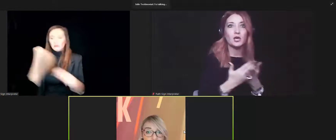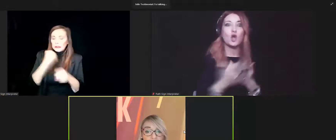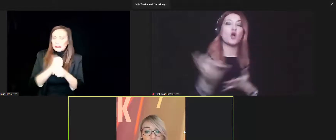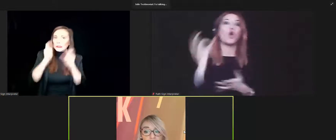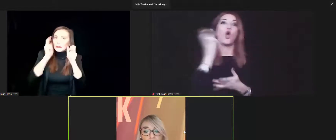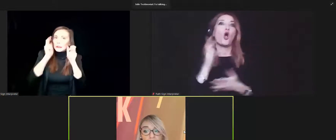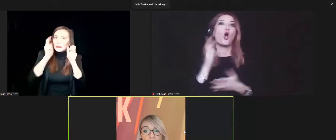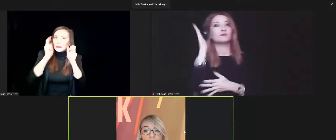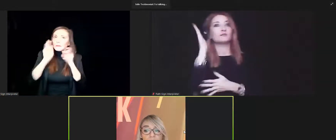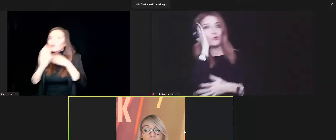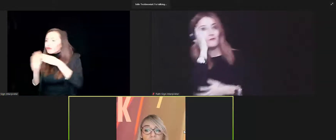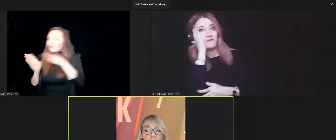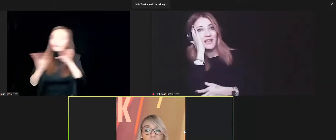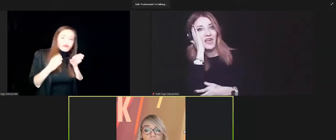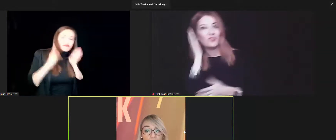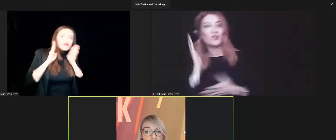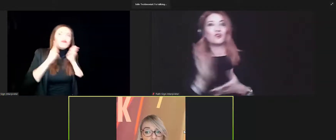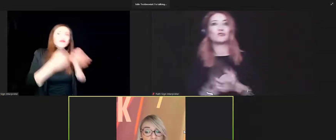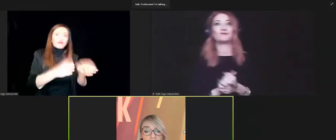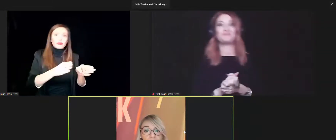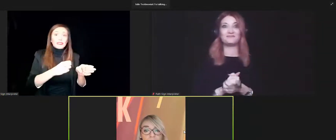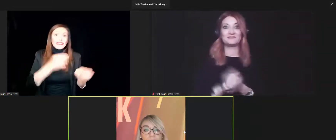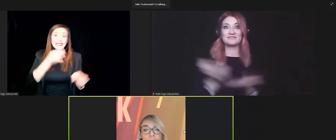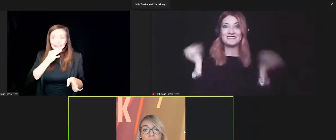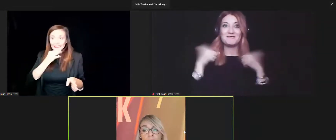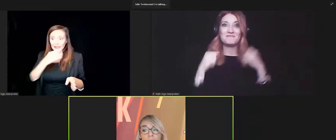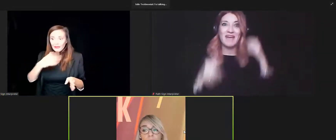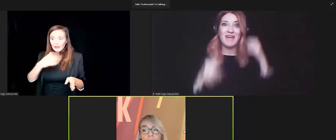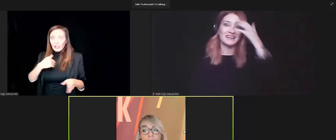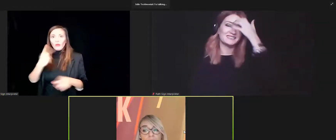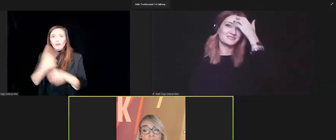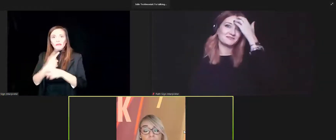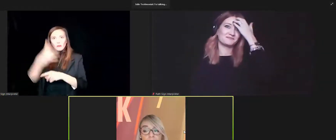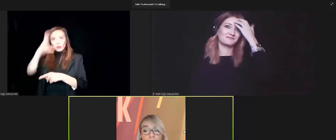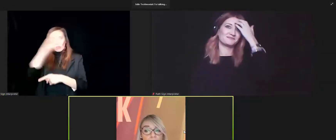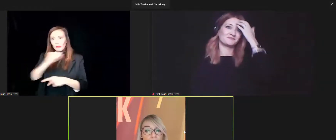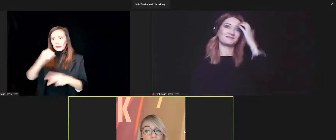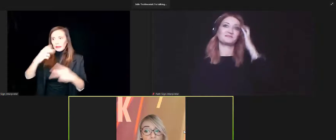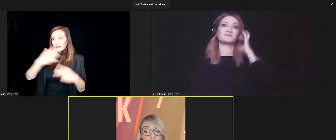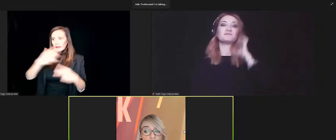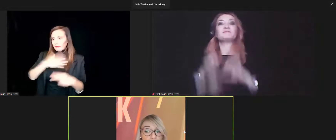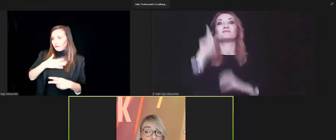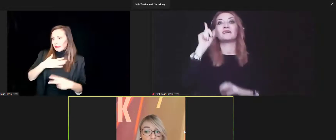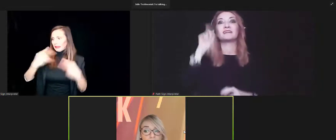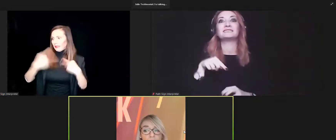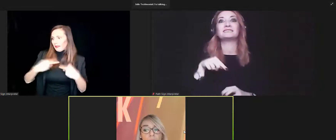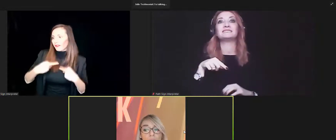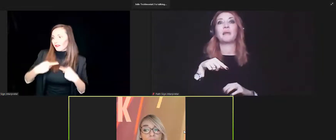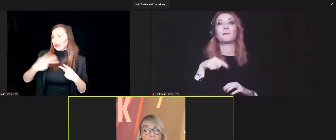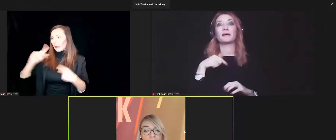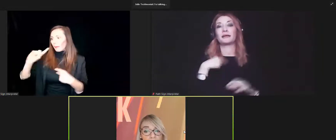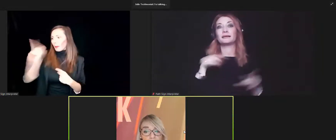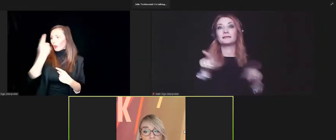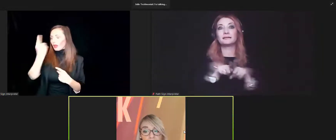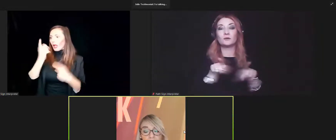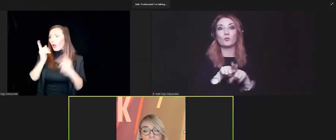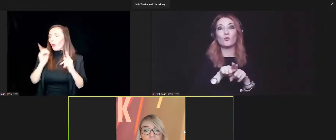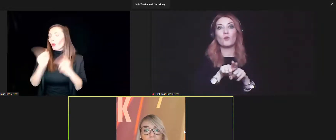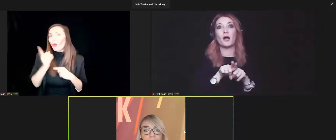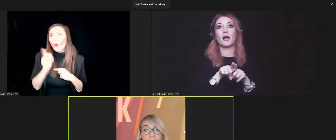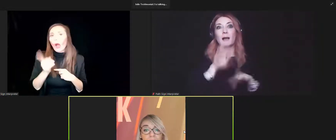plan and conduct Teams trainings, ask for news of my